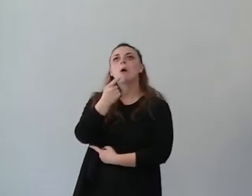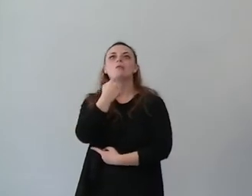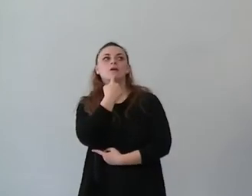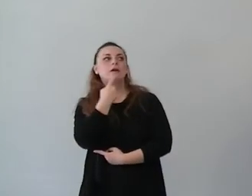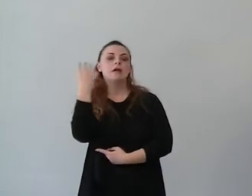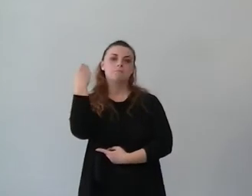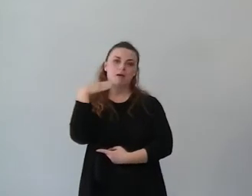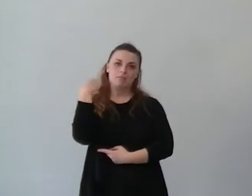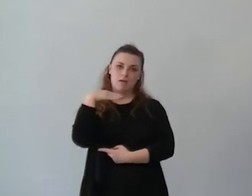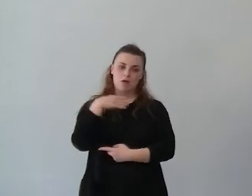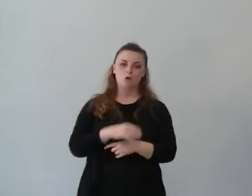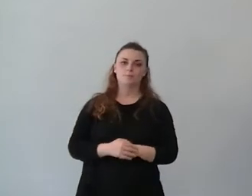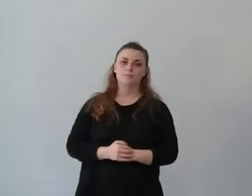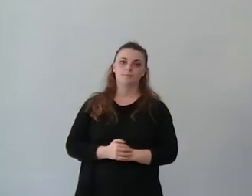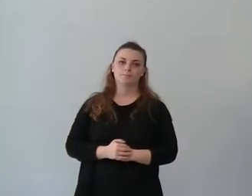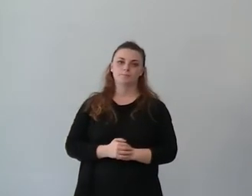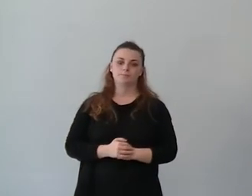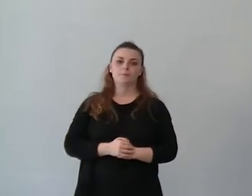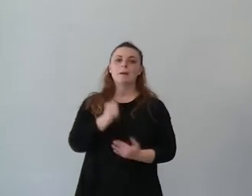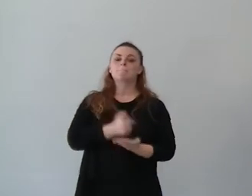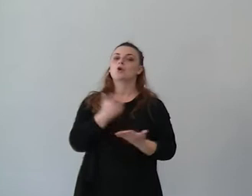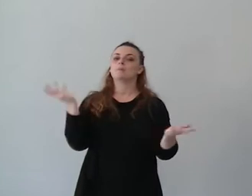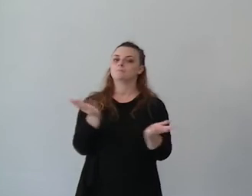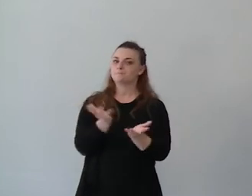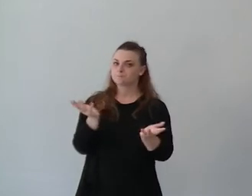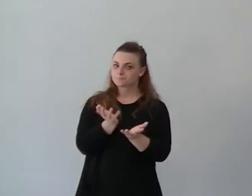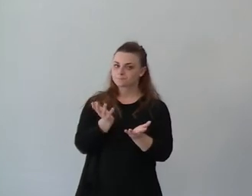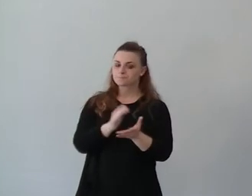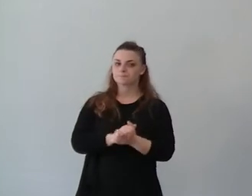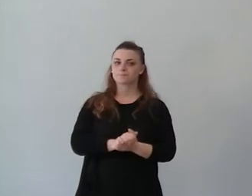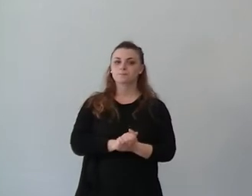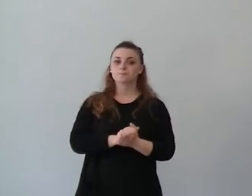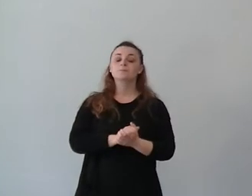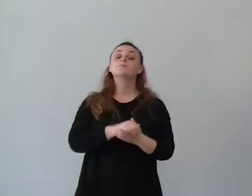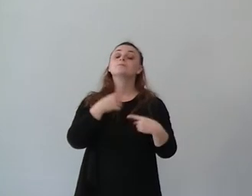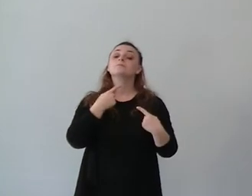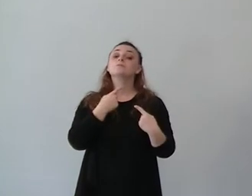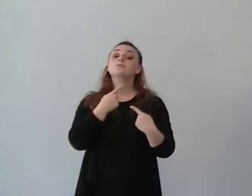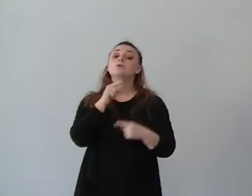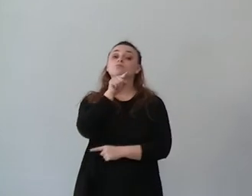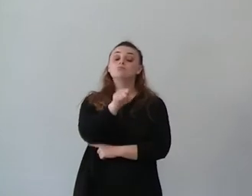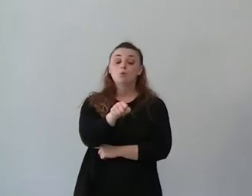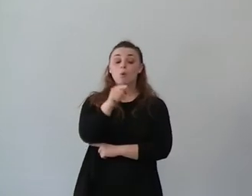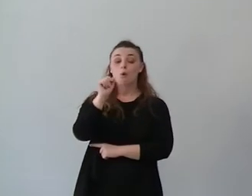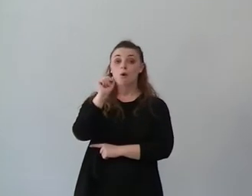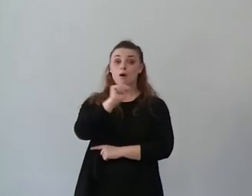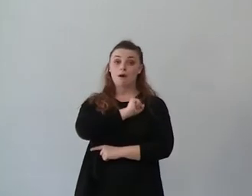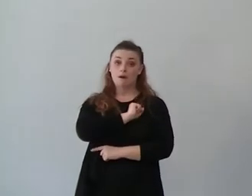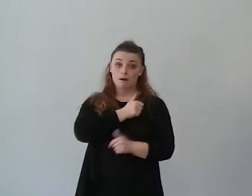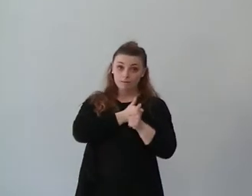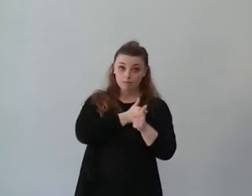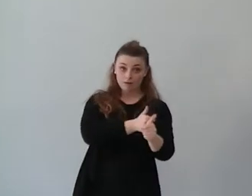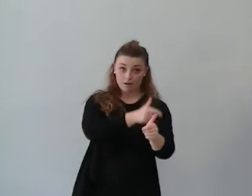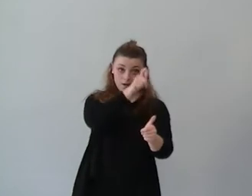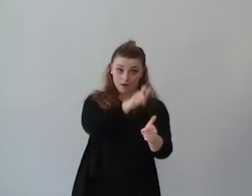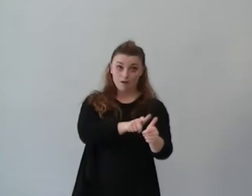have Christ in your life. Ma è importante che se tu sei un credente e hai Cristo nella tua vita, then you should